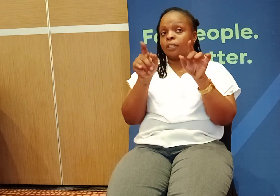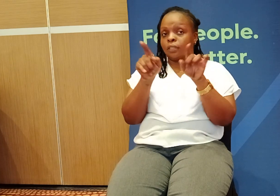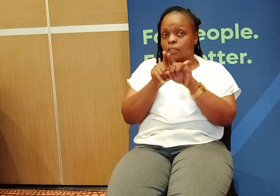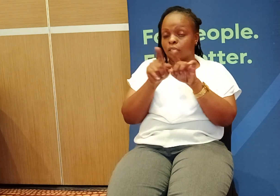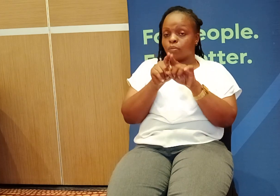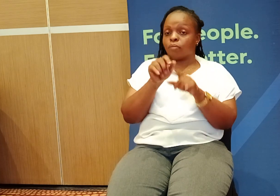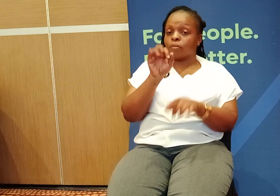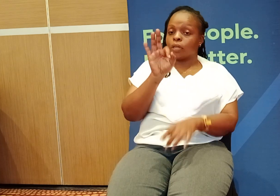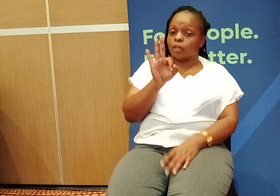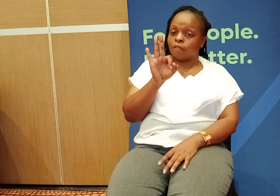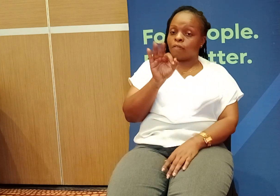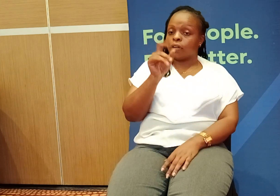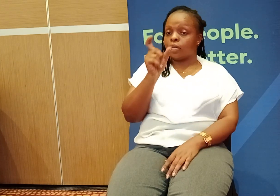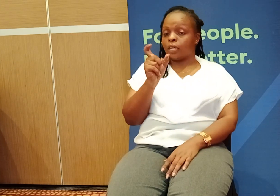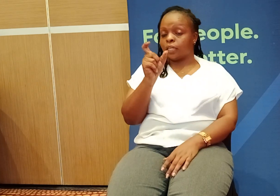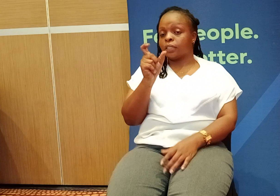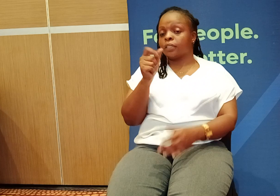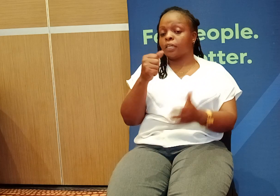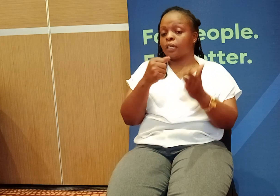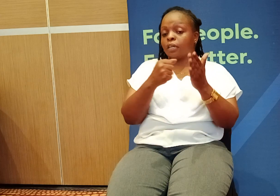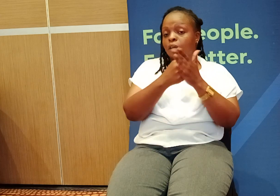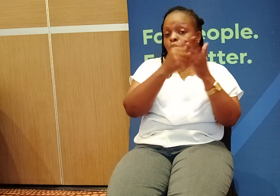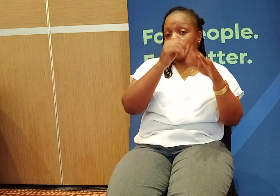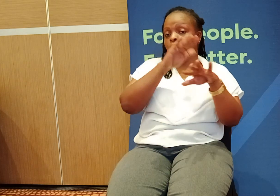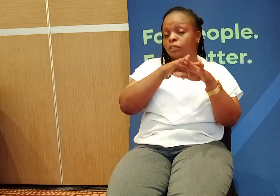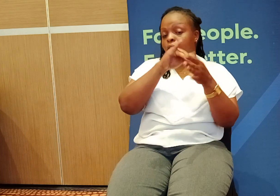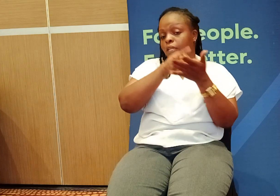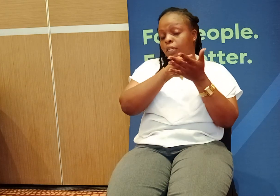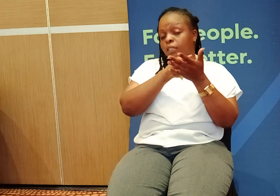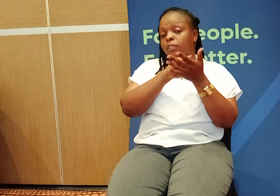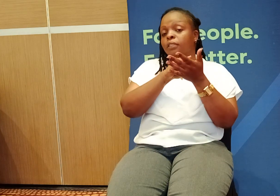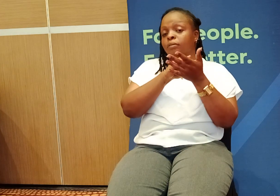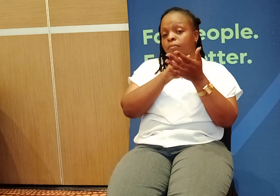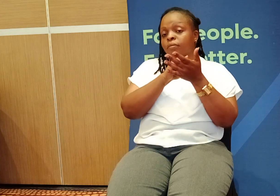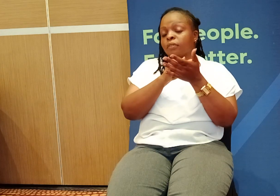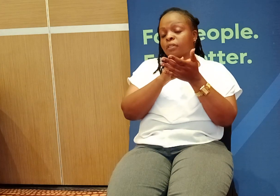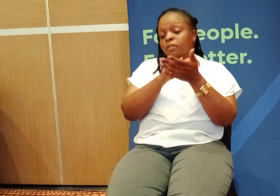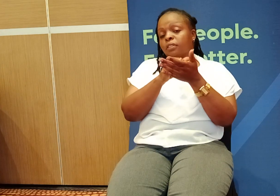FX impact on that, and also just the prudence of taking some of